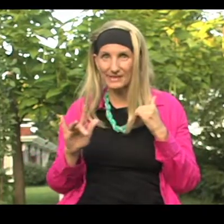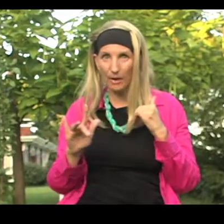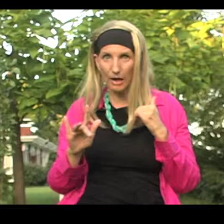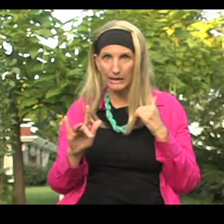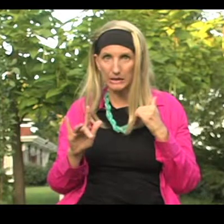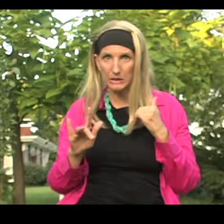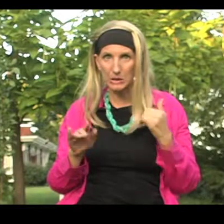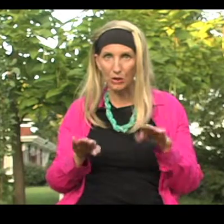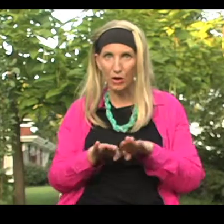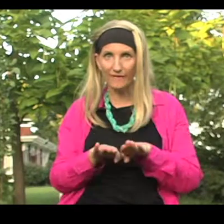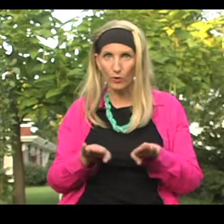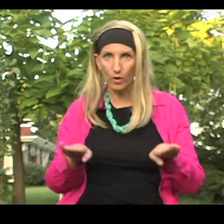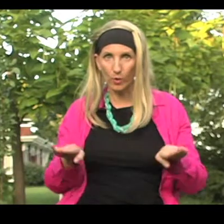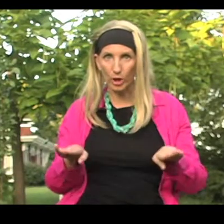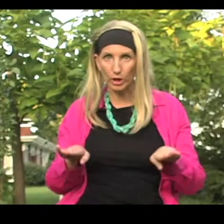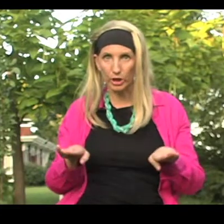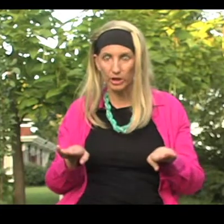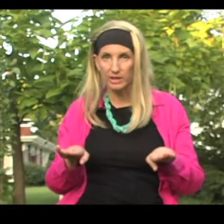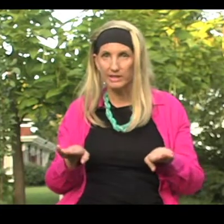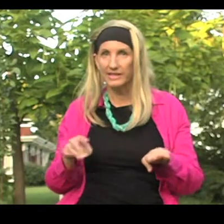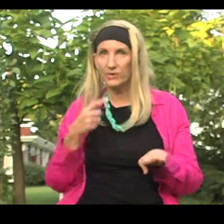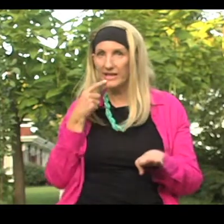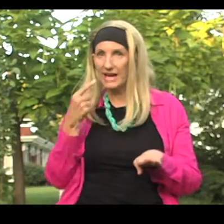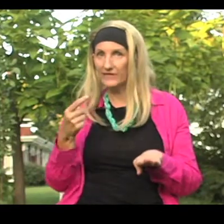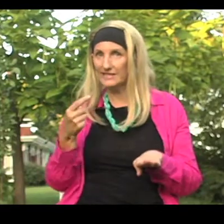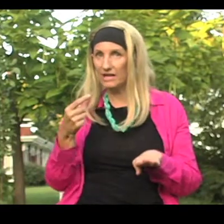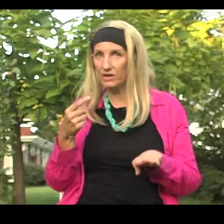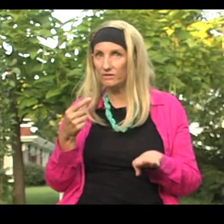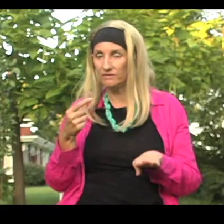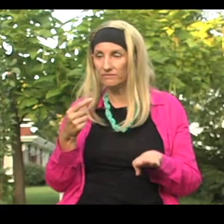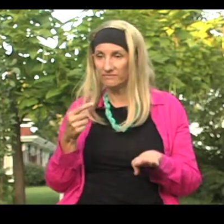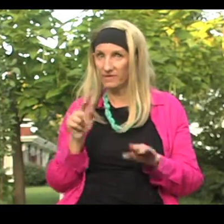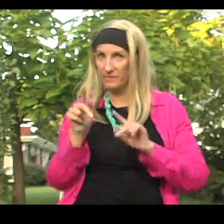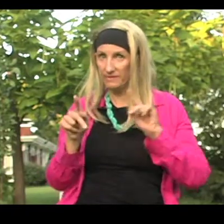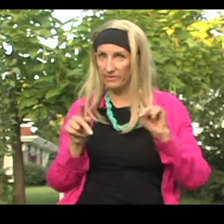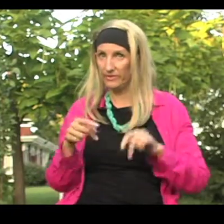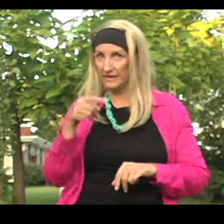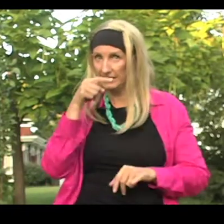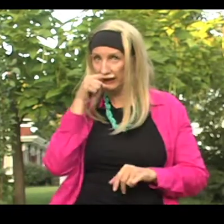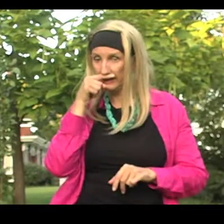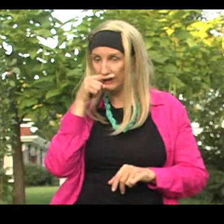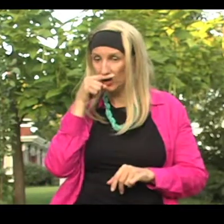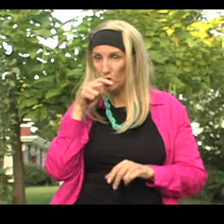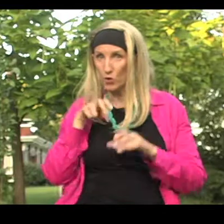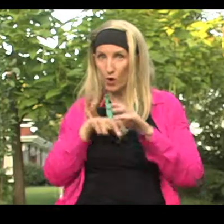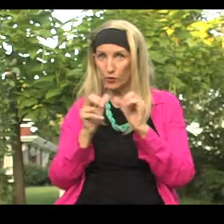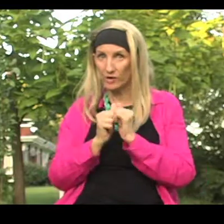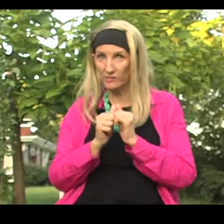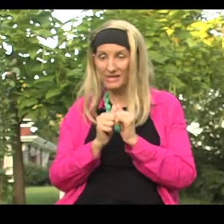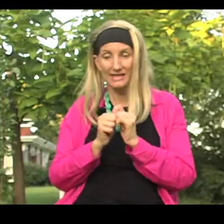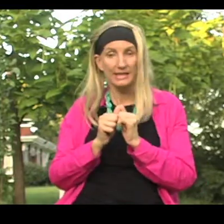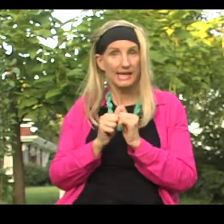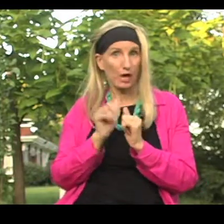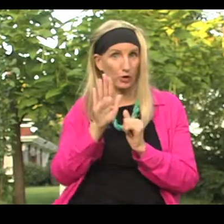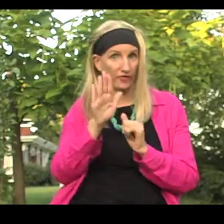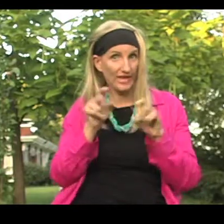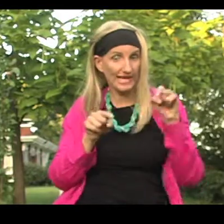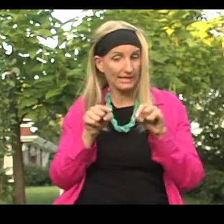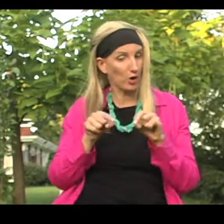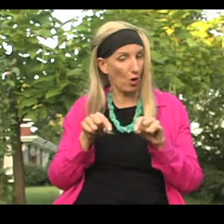spot on the floorboard. So I'd have to tell the people, the kids who rode with me, now your feet, don't put